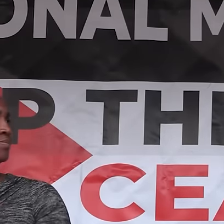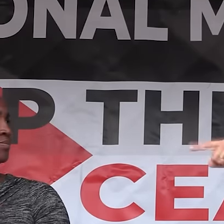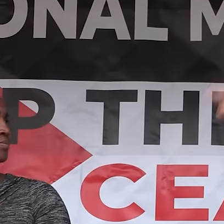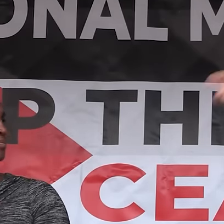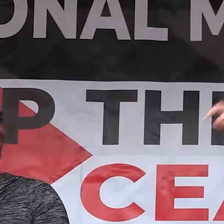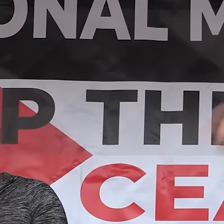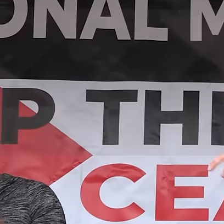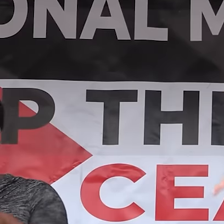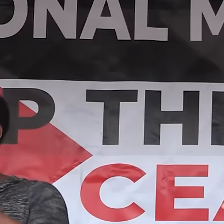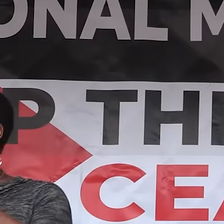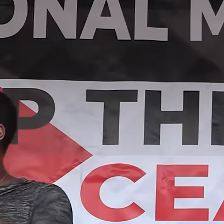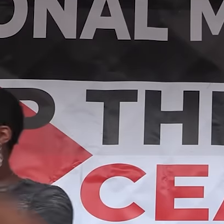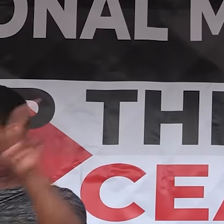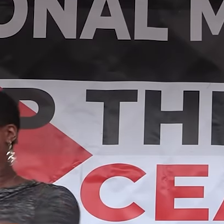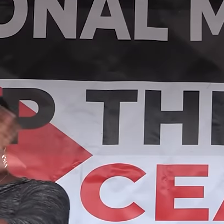And like the UK,